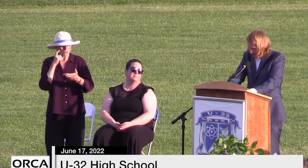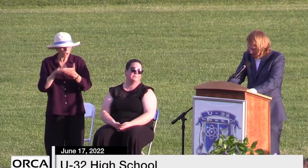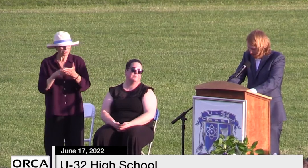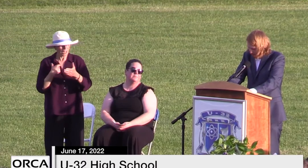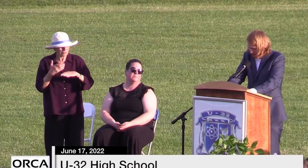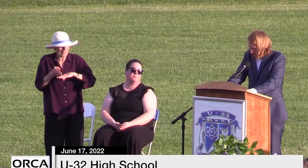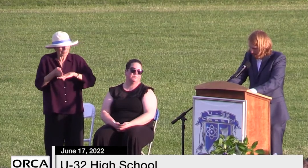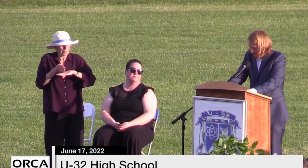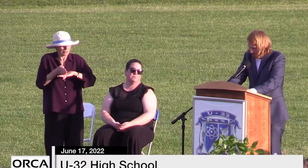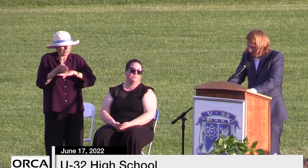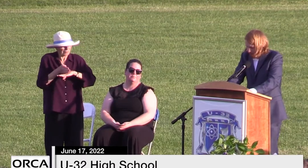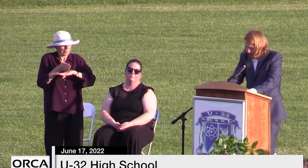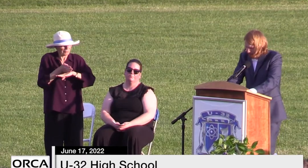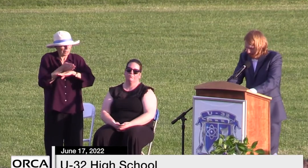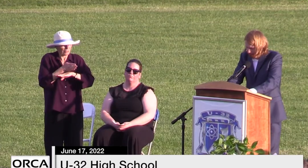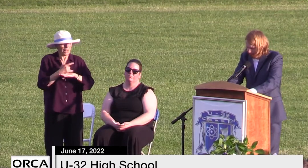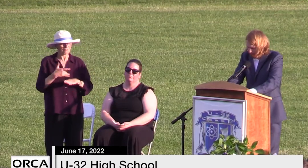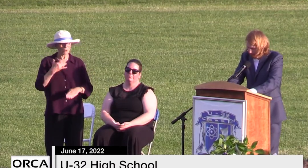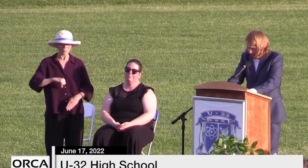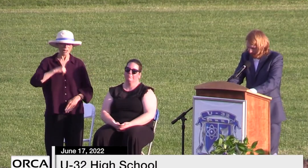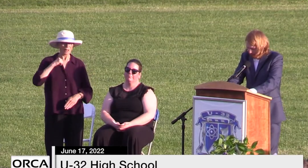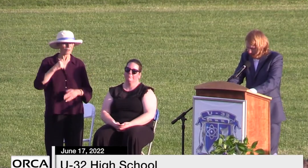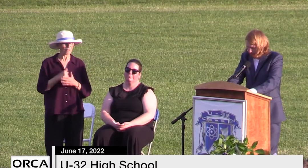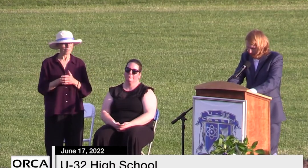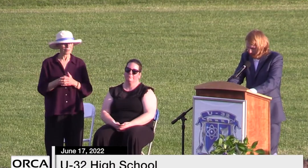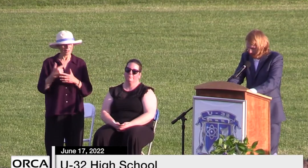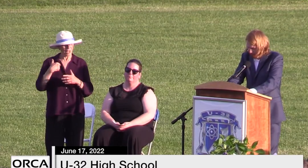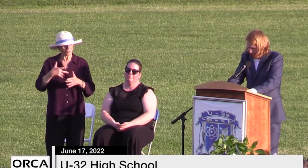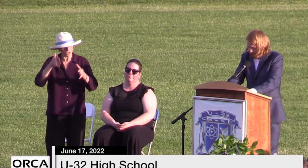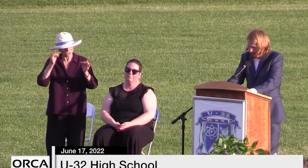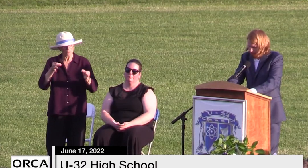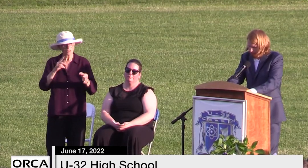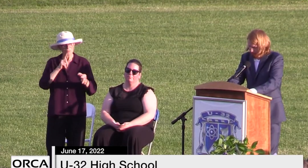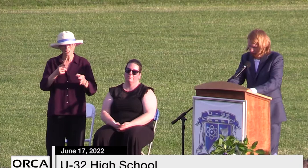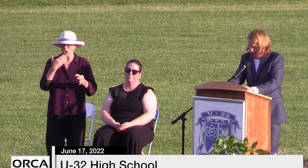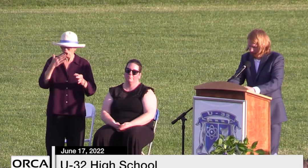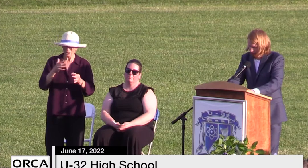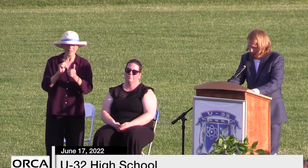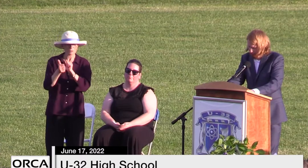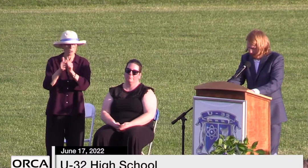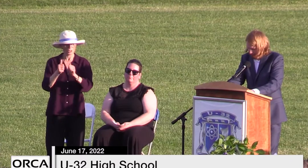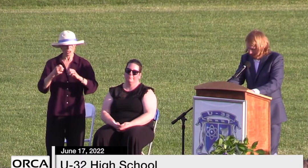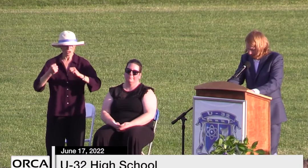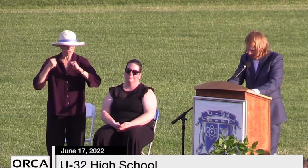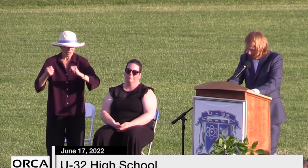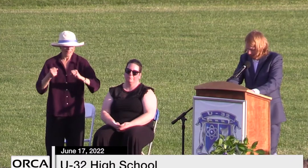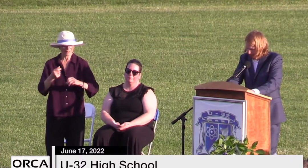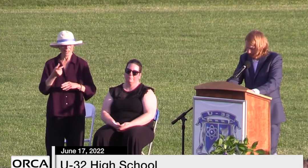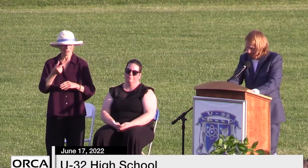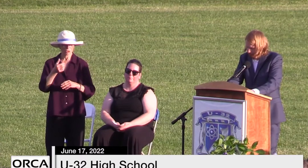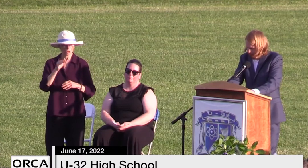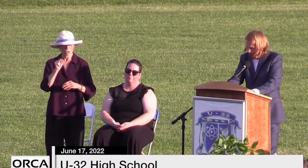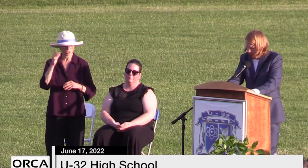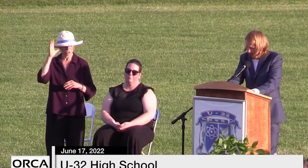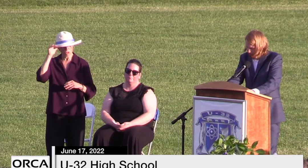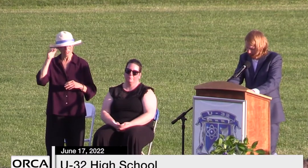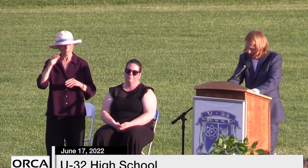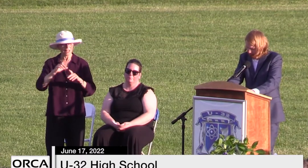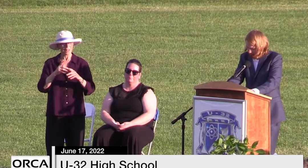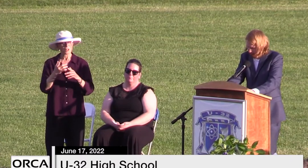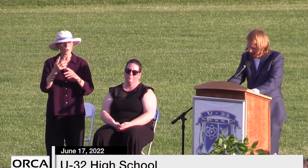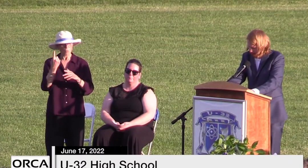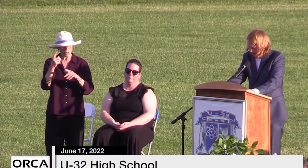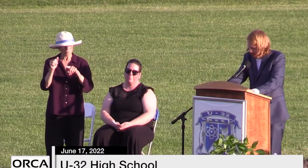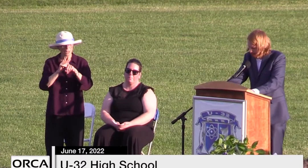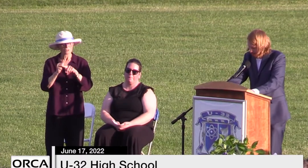was getting better at the sport. I was pretty proud. I was determined to be good at a sport of strength and grit. Then in one